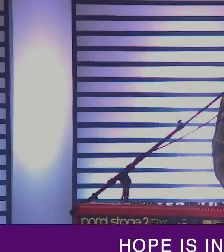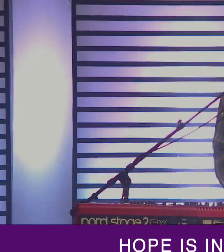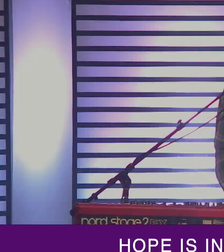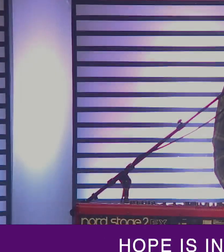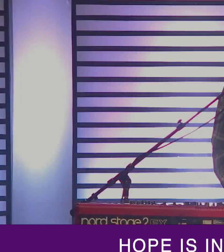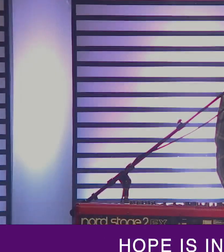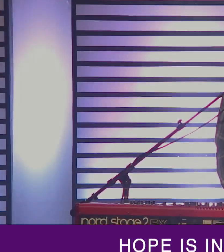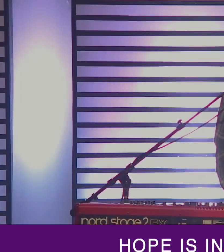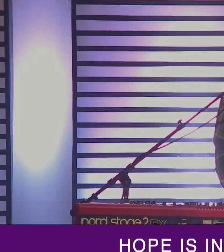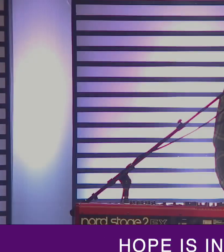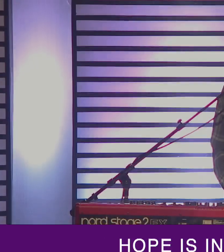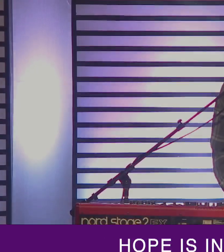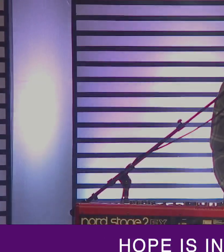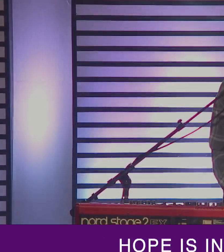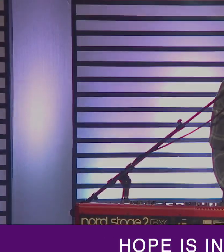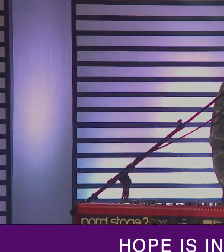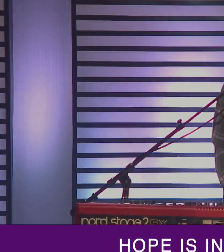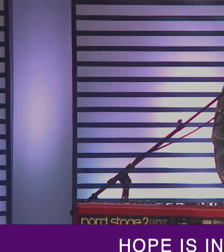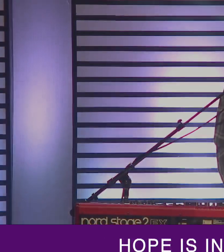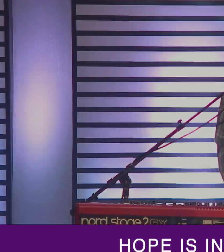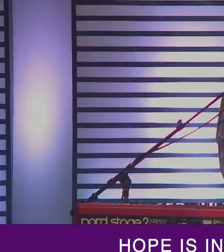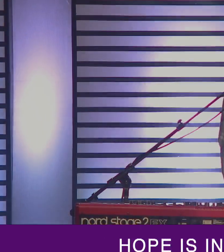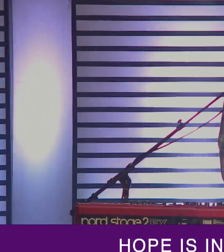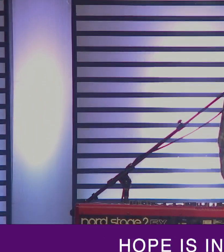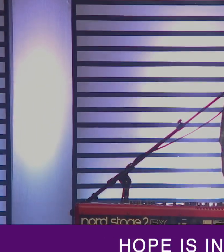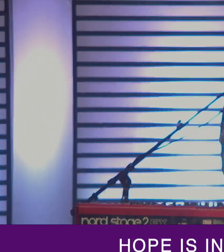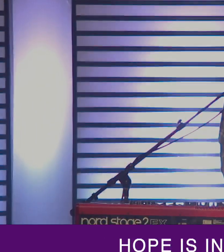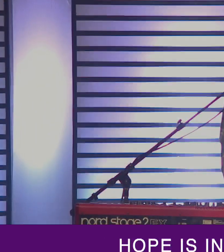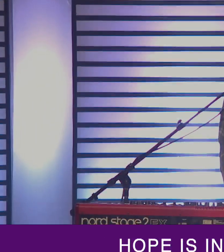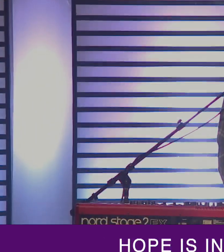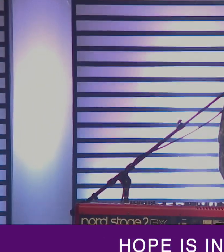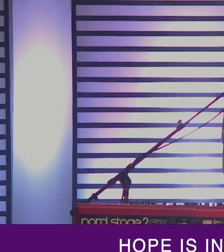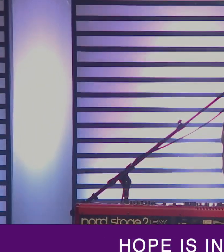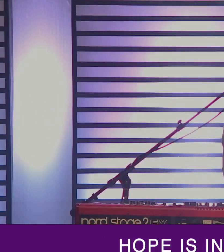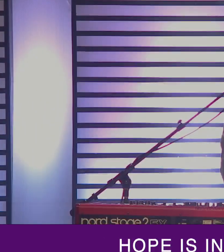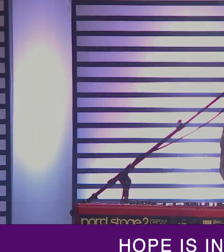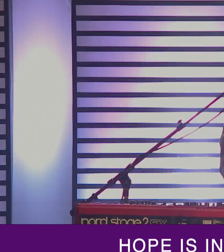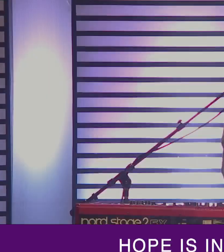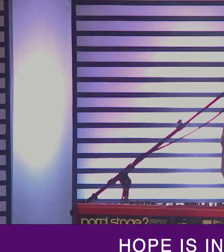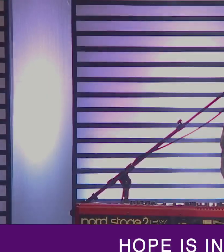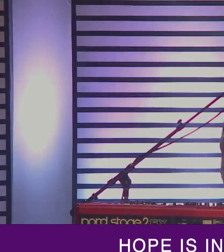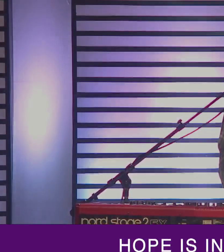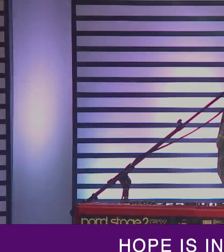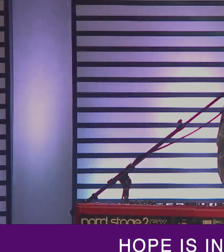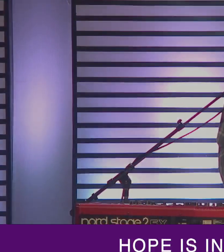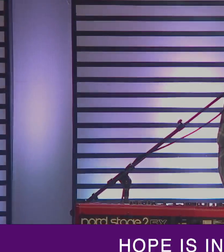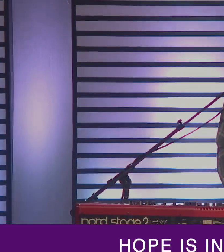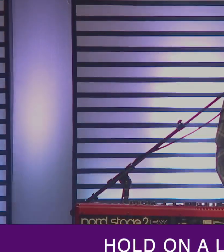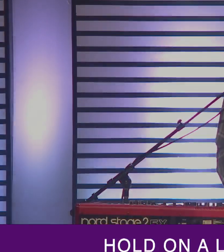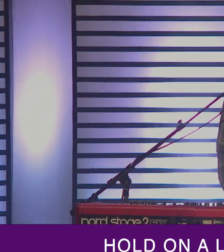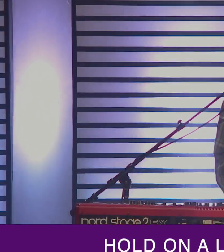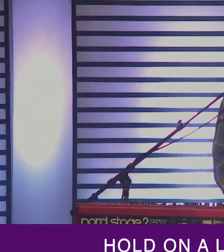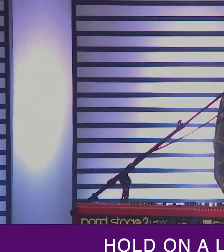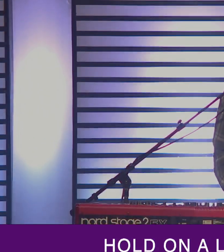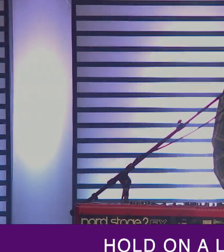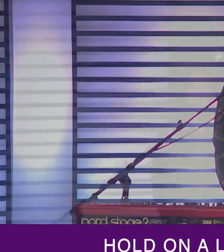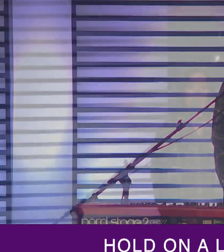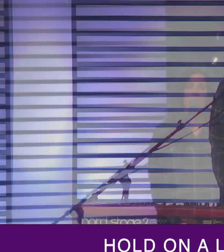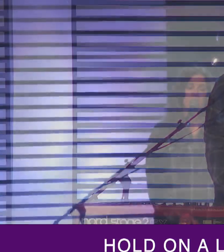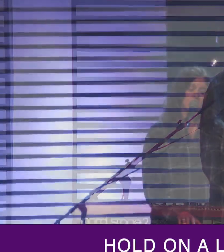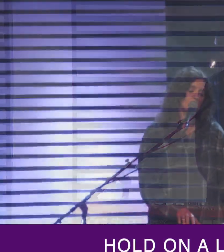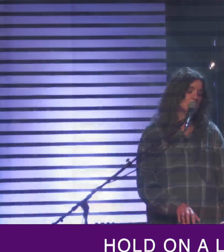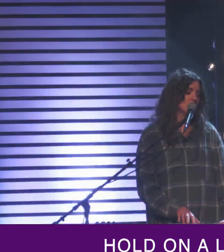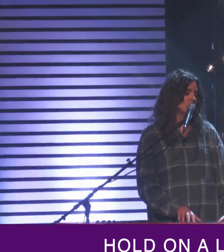end. Hope is in the Lord. Keep your eyes on Him.